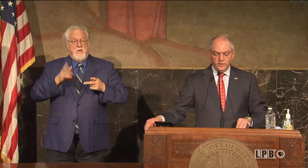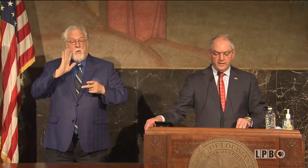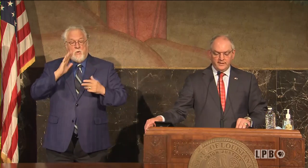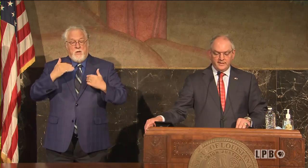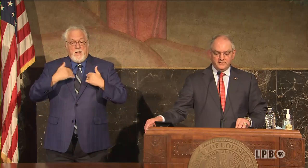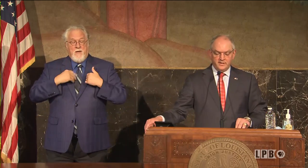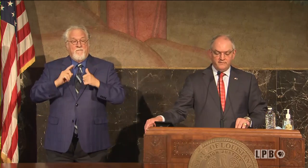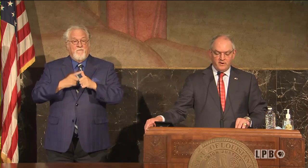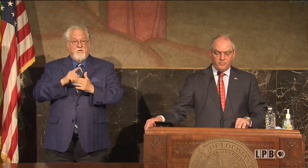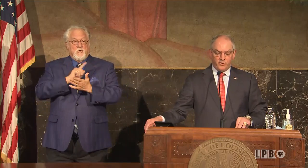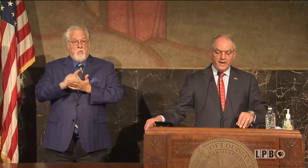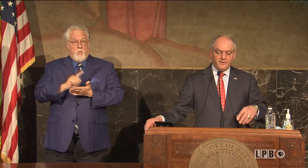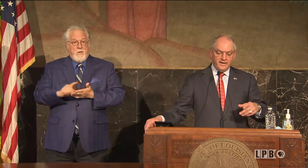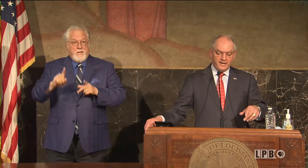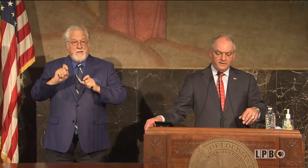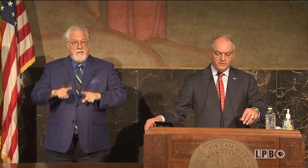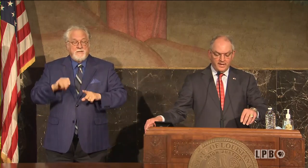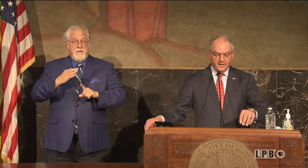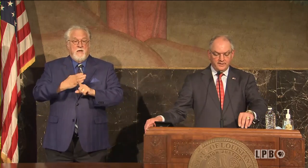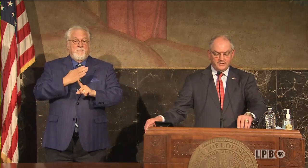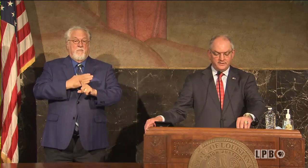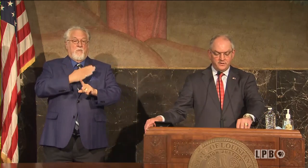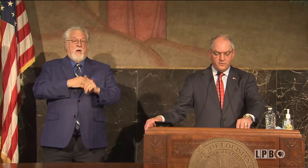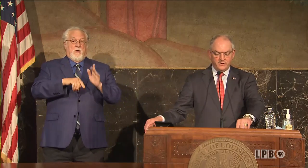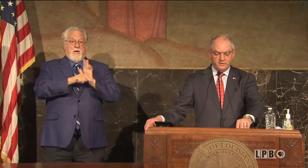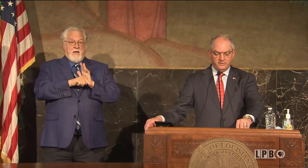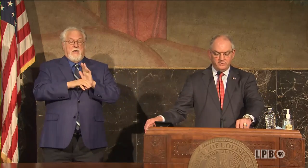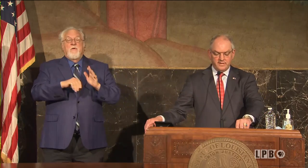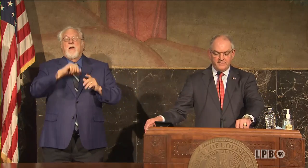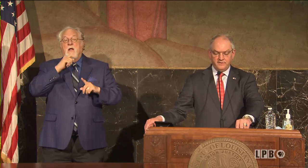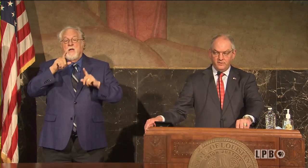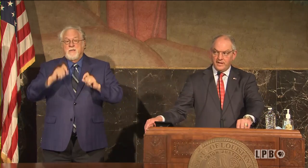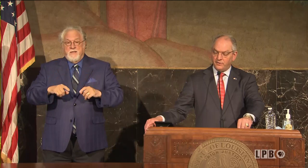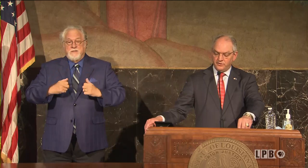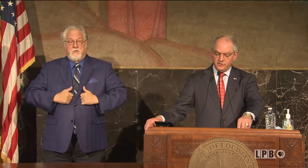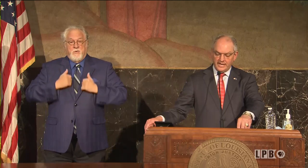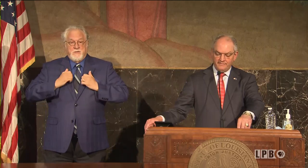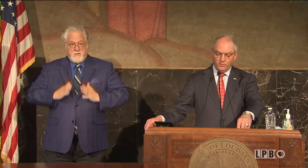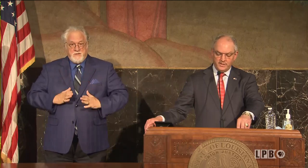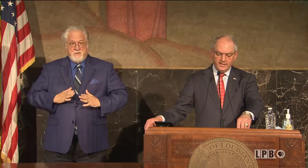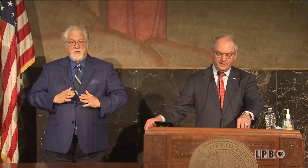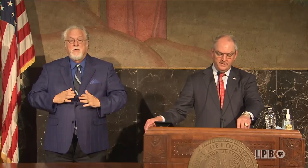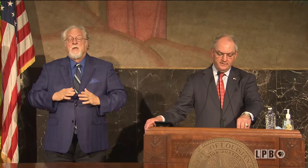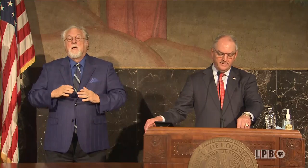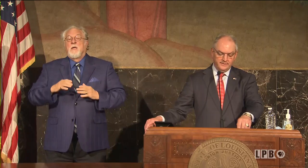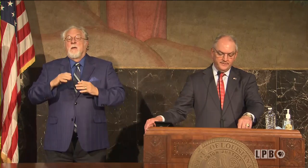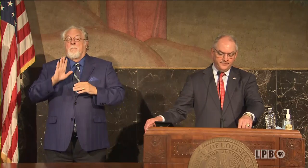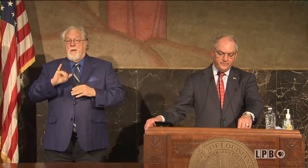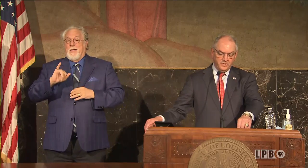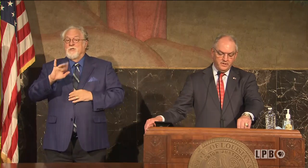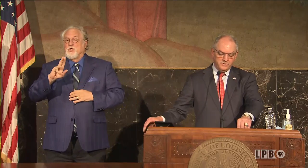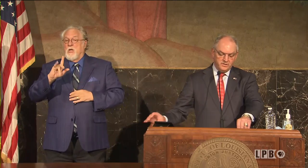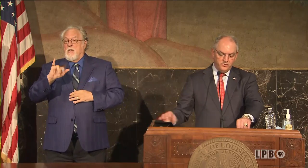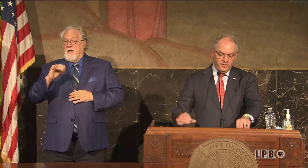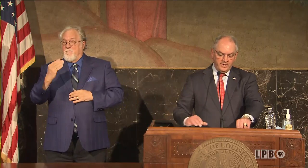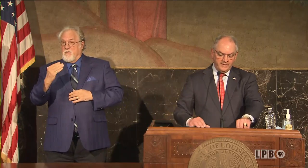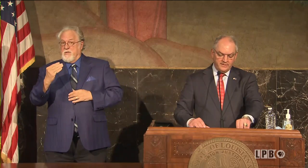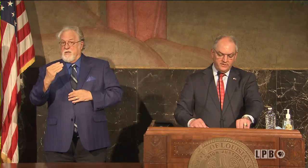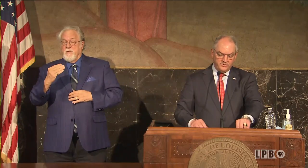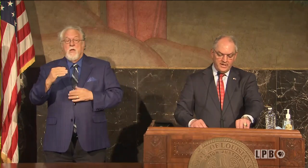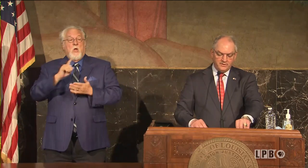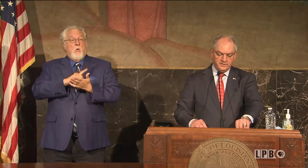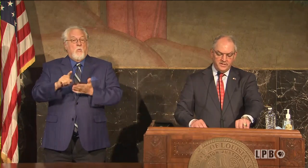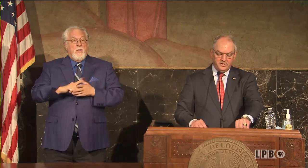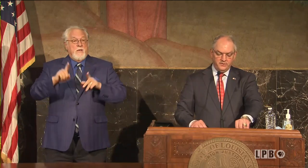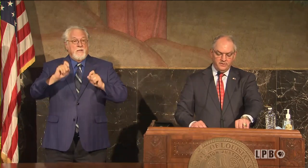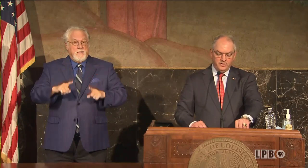first weekly testing of all prior negatives and untested residents and staff no later than July 14th. Such weekly